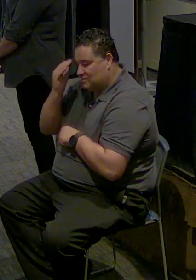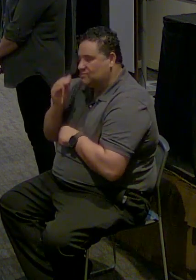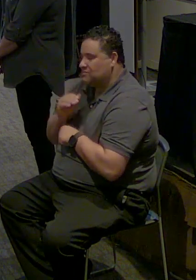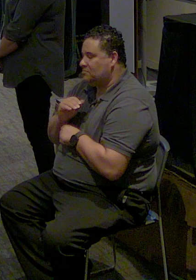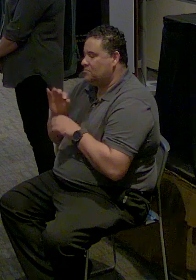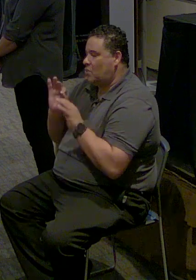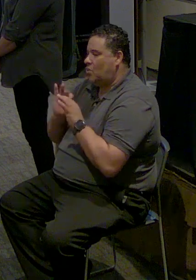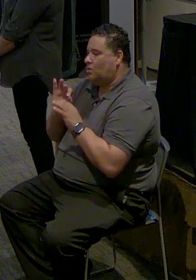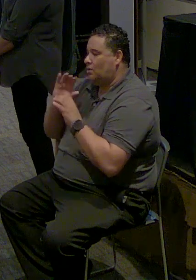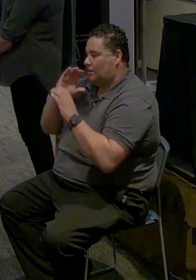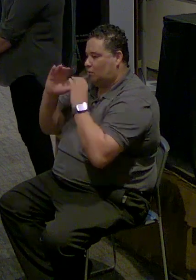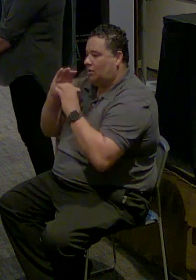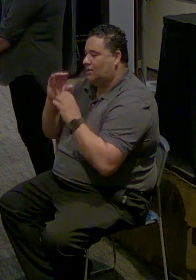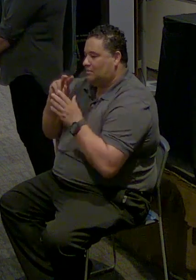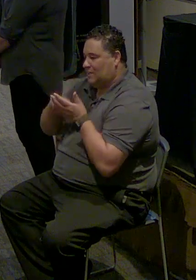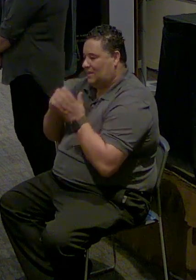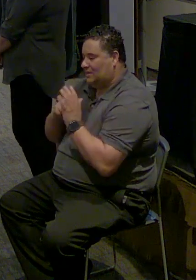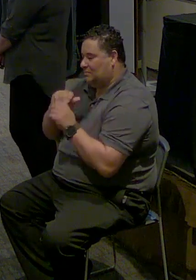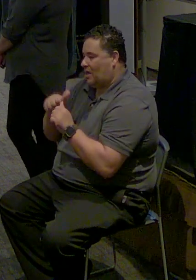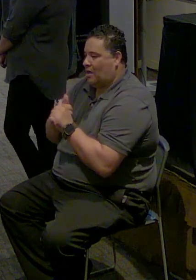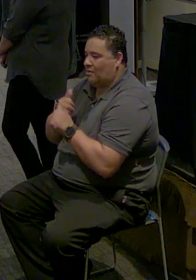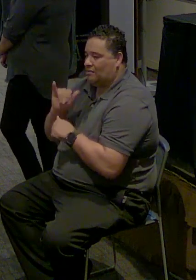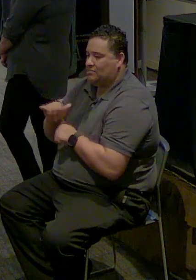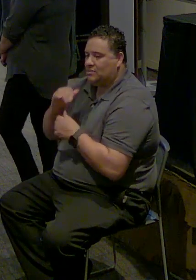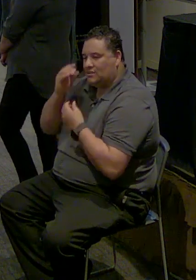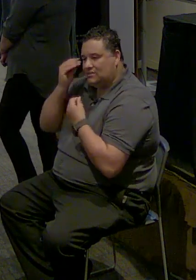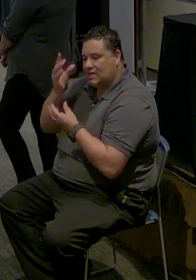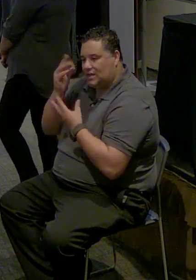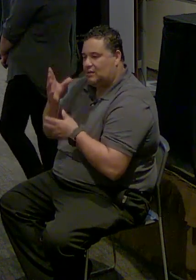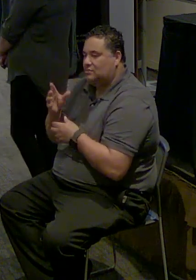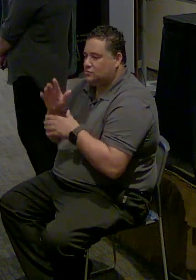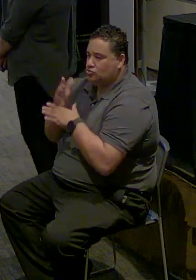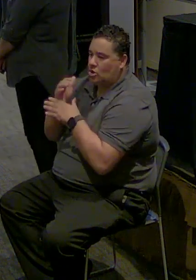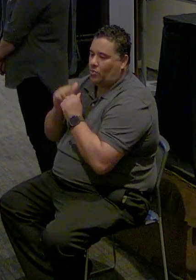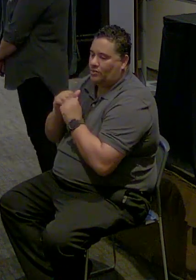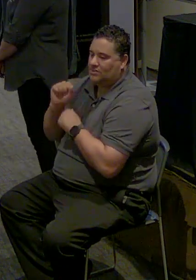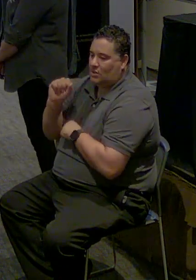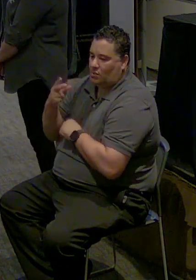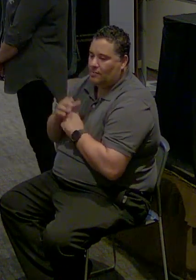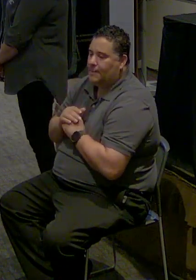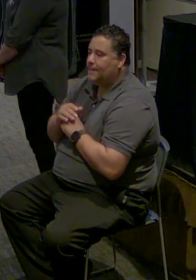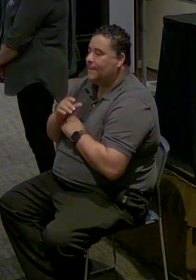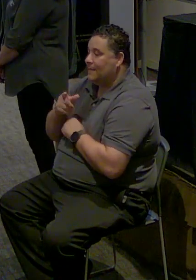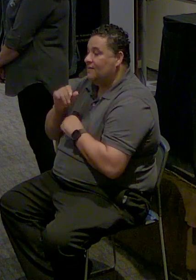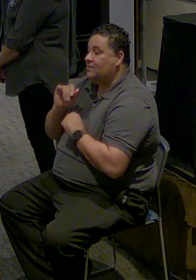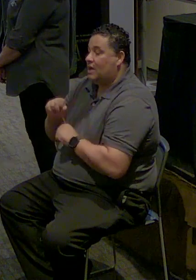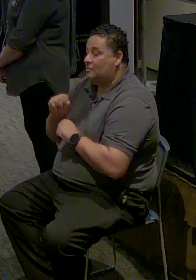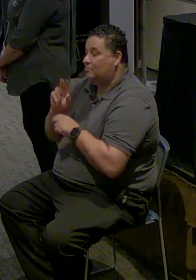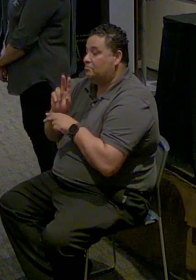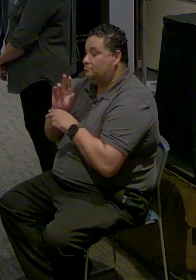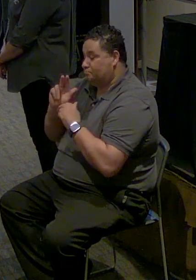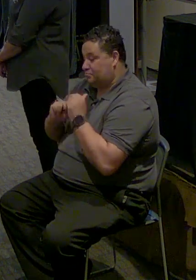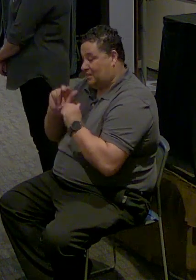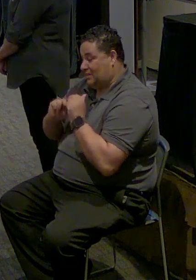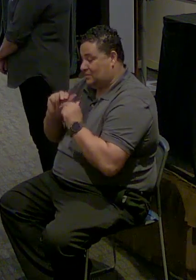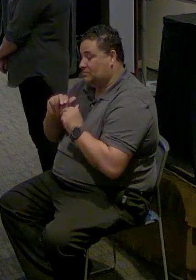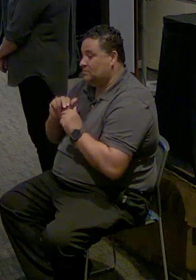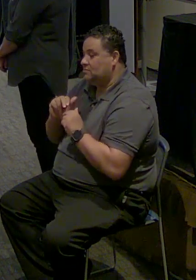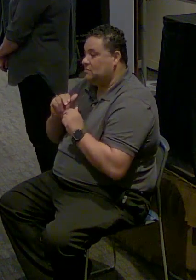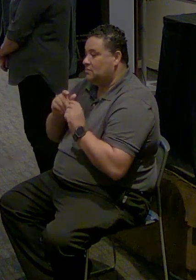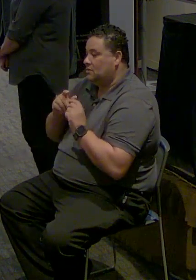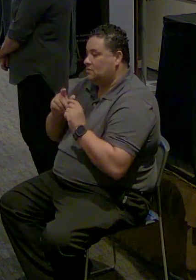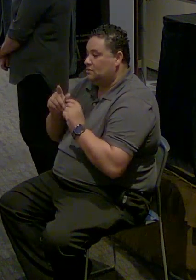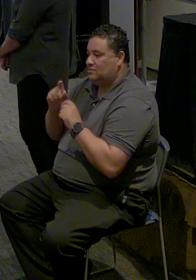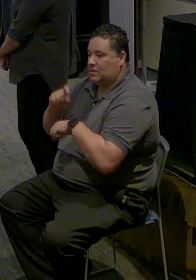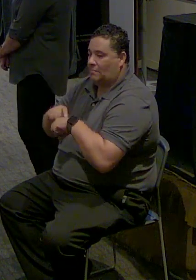meaning behind the data as we share it with our stakeholders. Of course, if you can build some longitudinal data to show trends, that's great, and